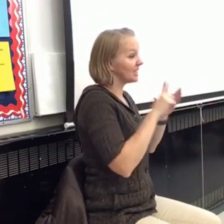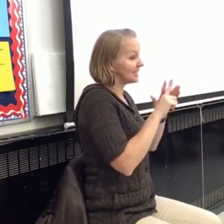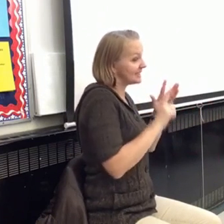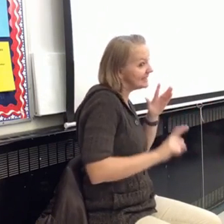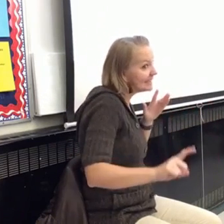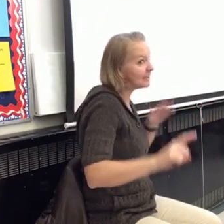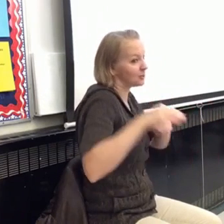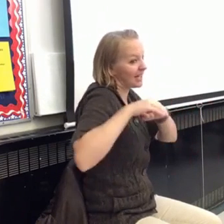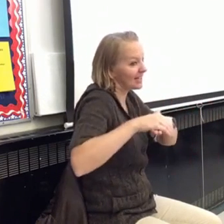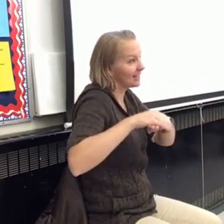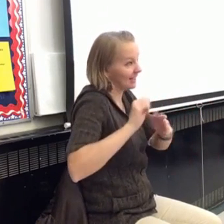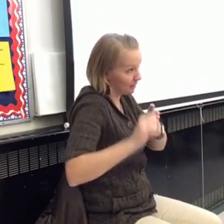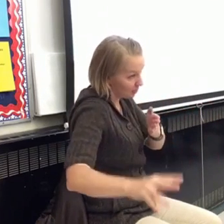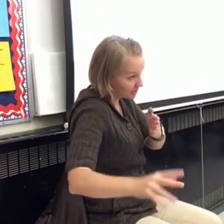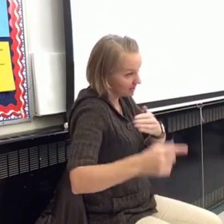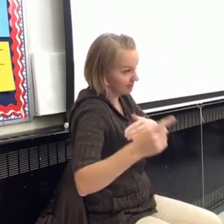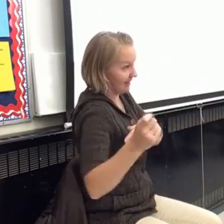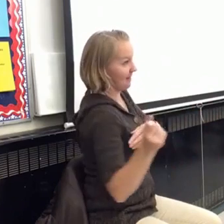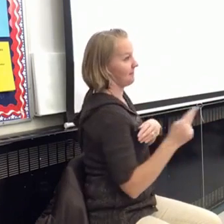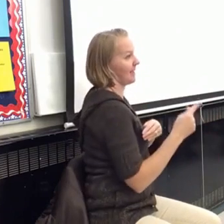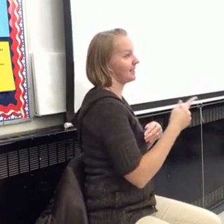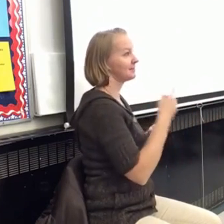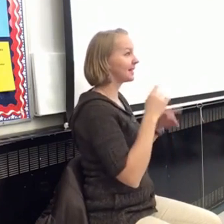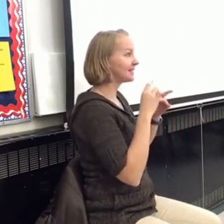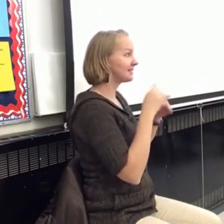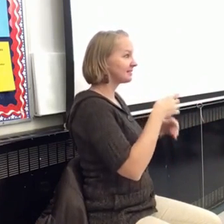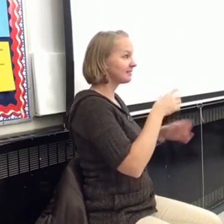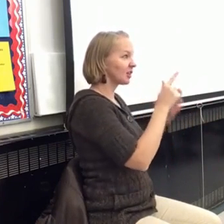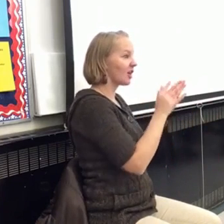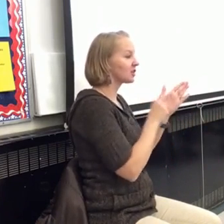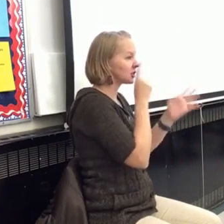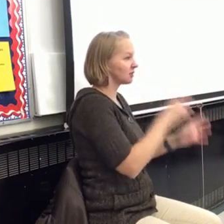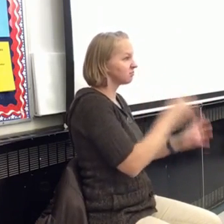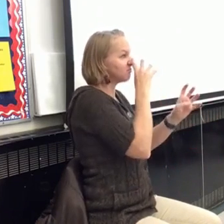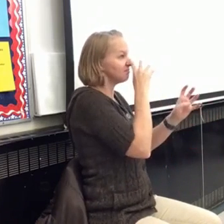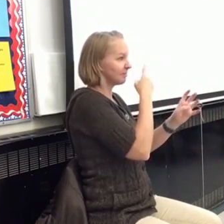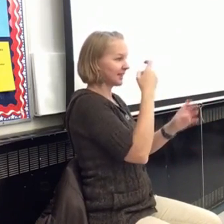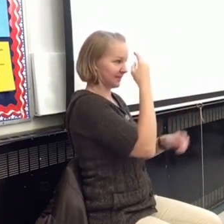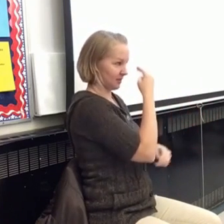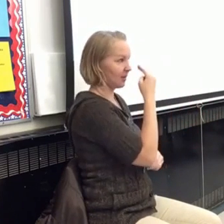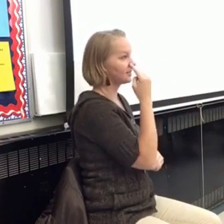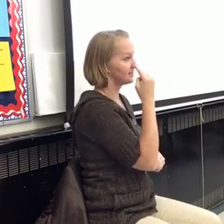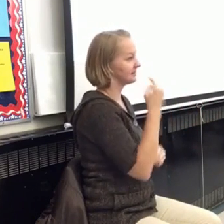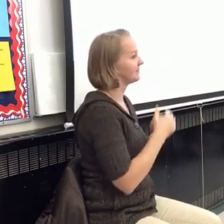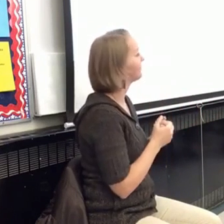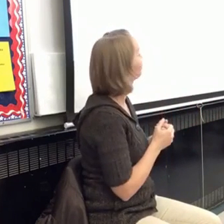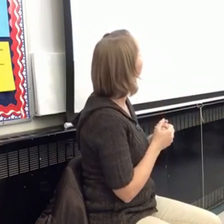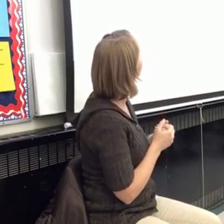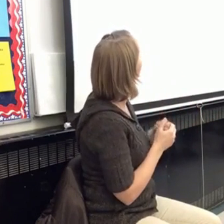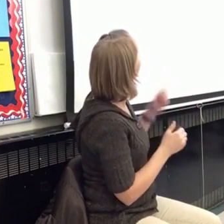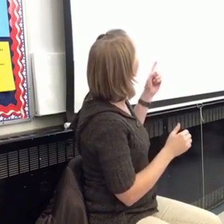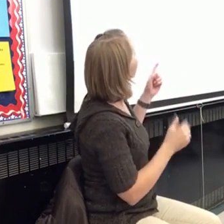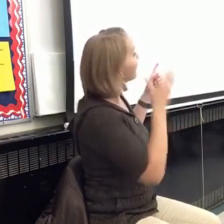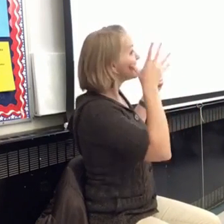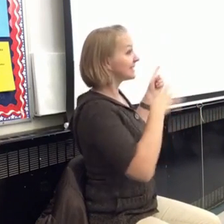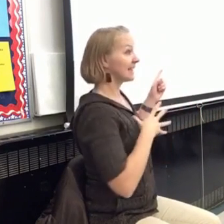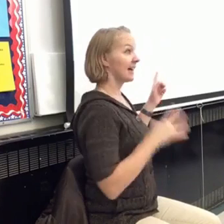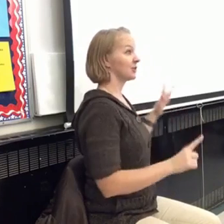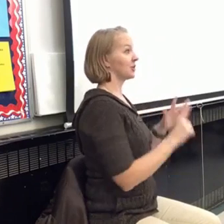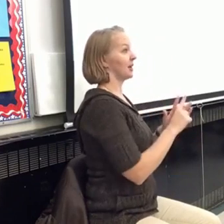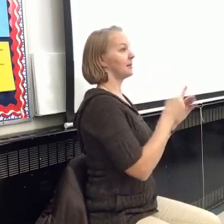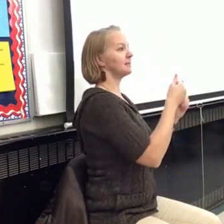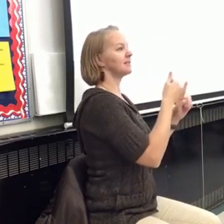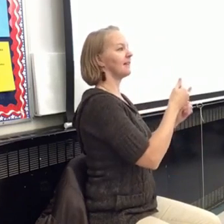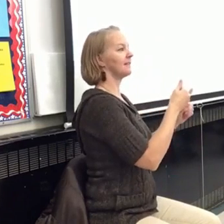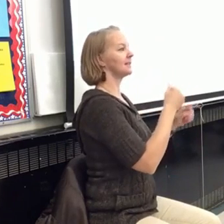to get an abortion. And it has to do with this Catholicism right here. Now, another thing that happened, though, is you had this dude come along who was a